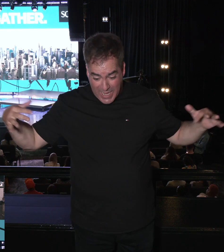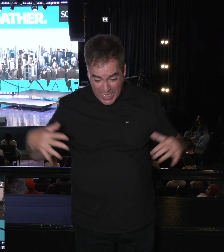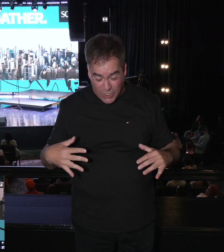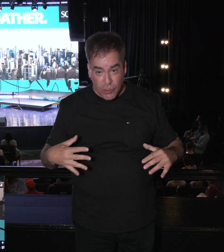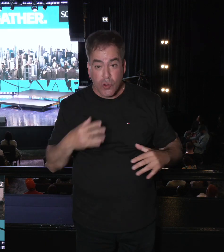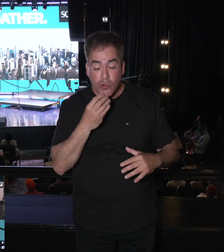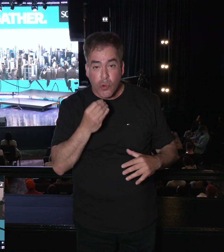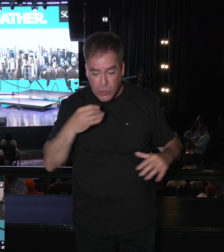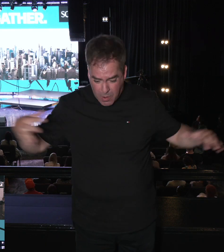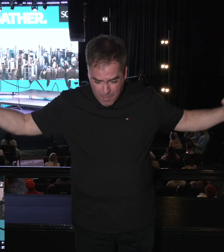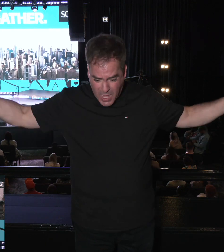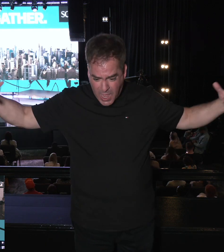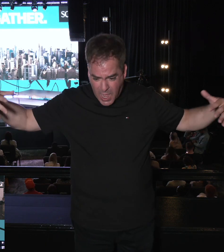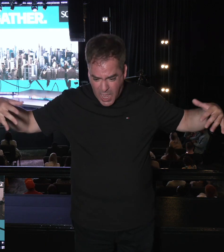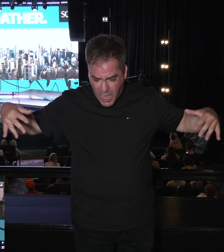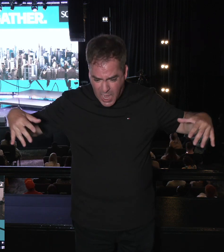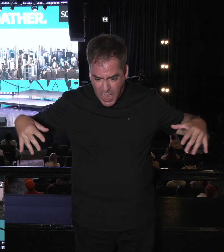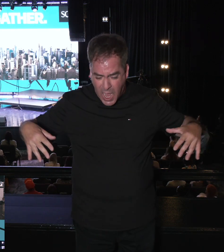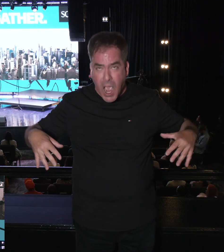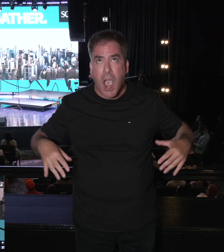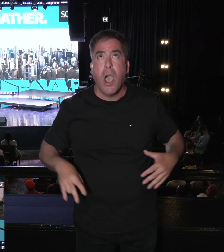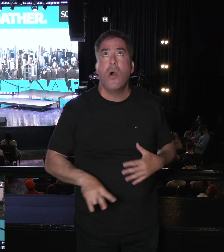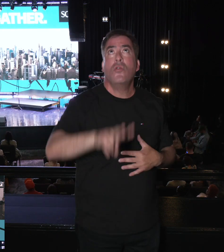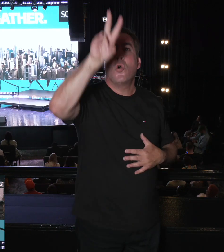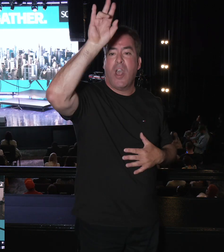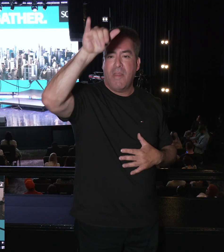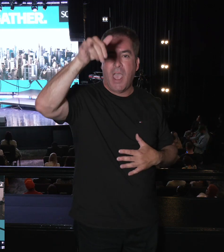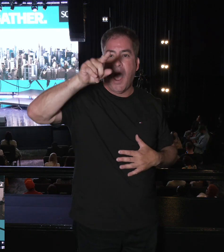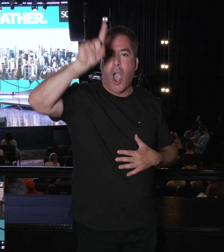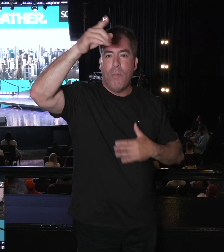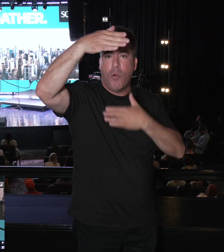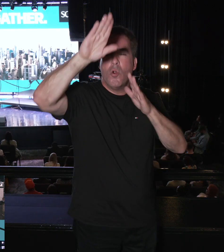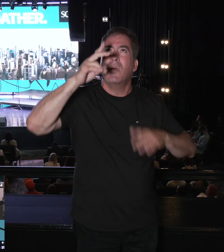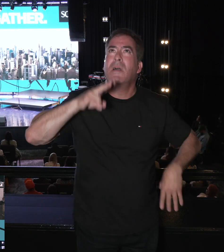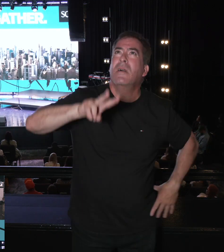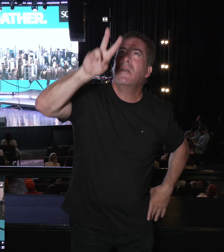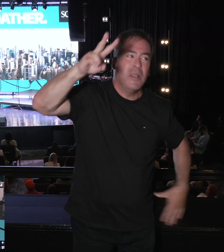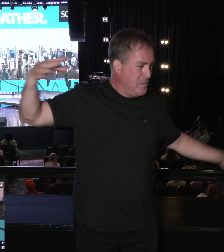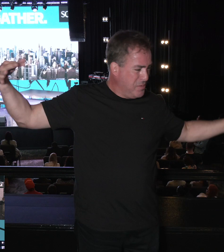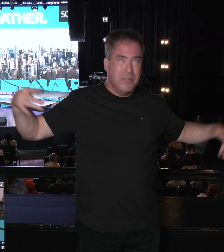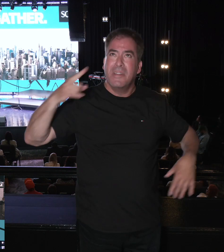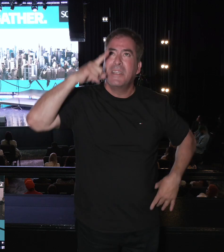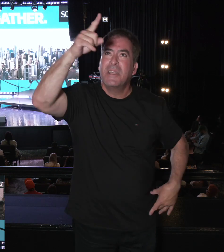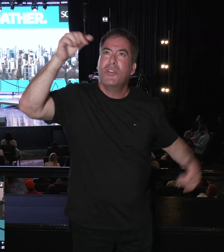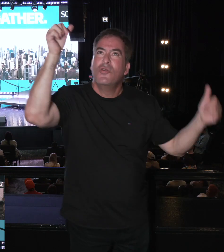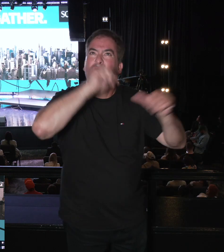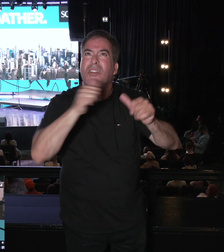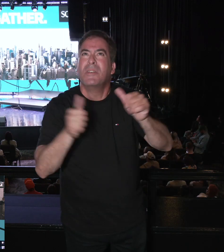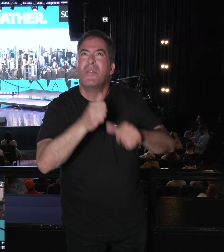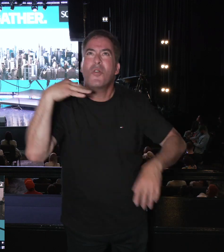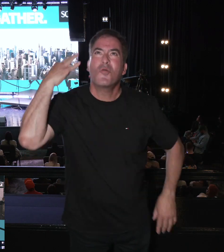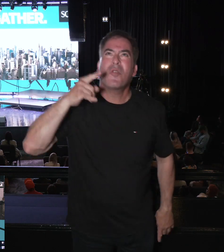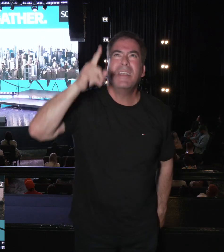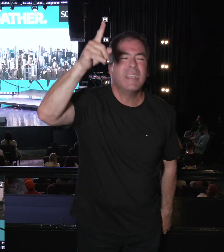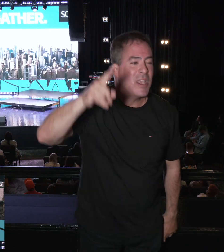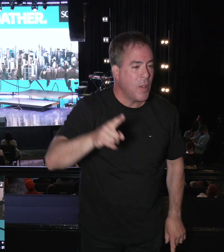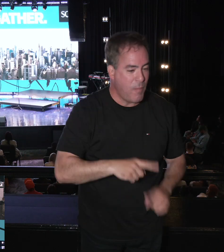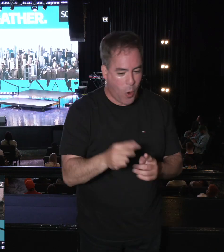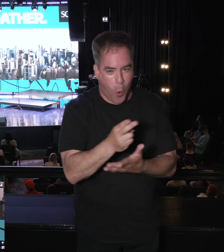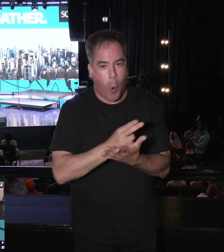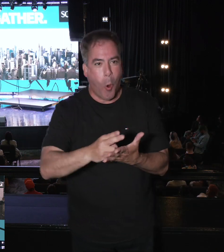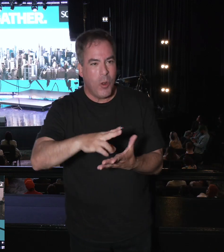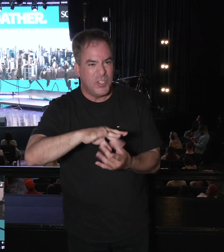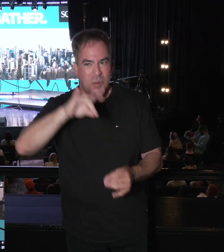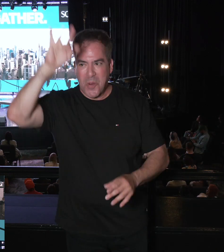start gathering around the upper room, thinking the disciples were drunk, thinking they were crazy, but the Holy Spirit